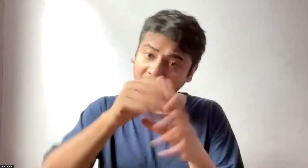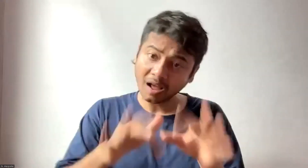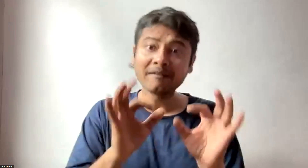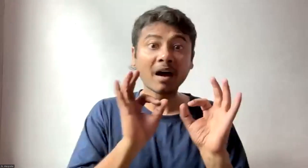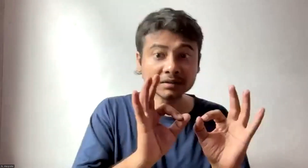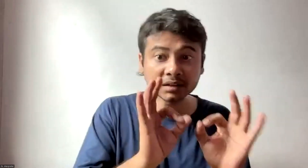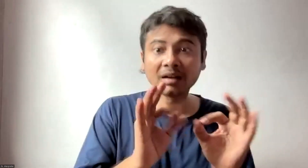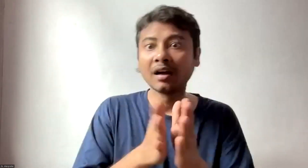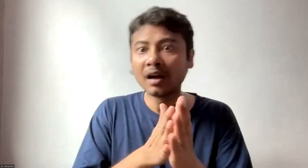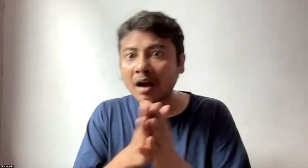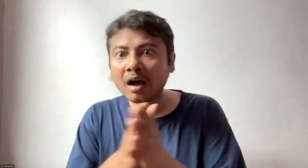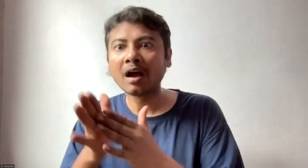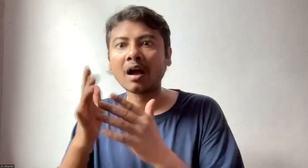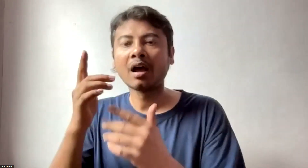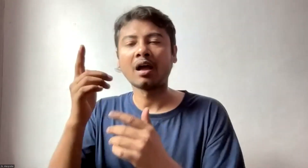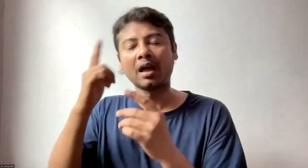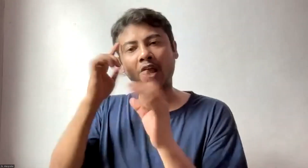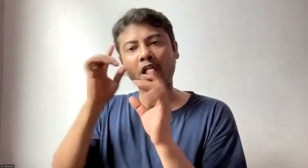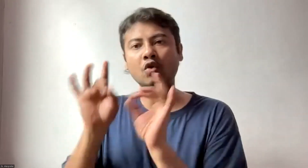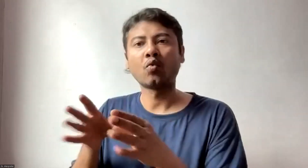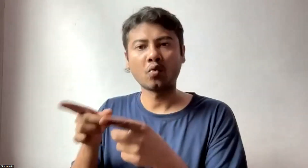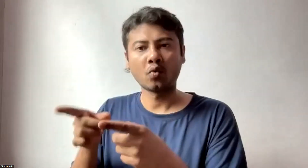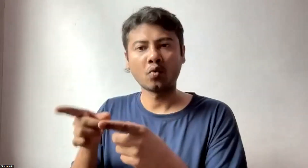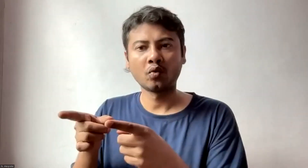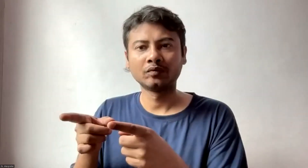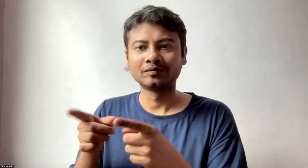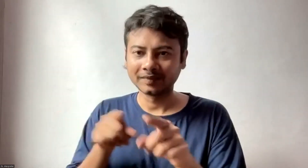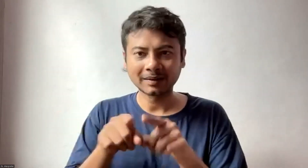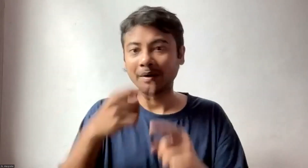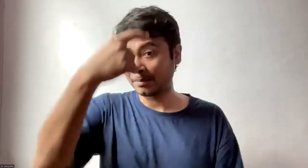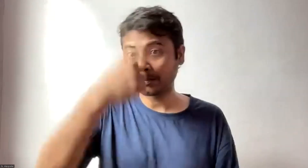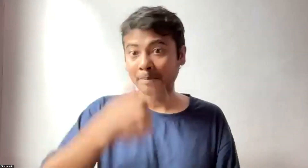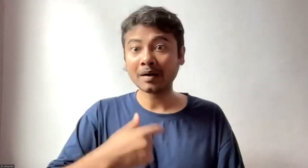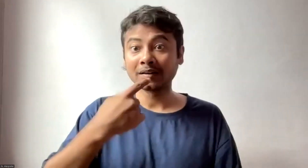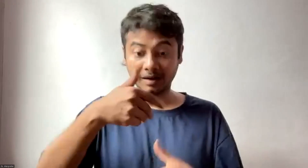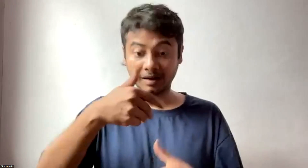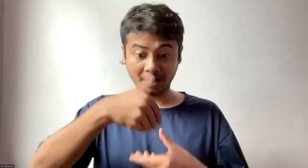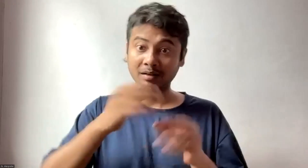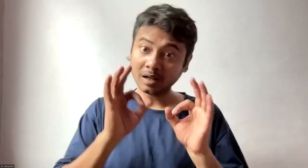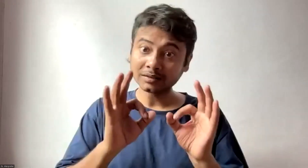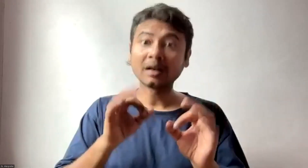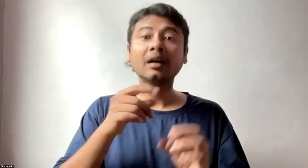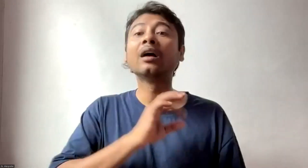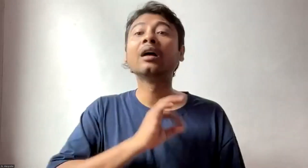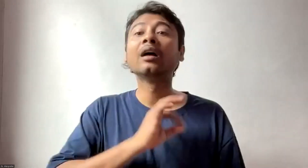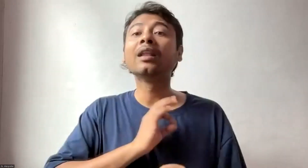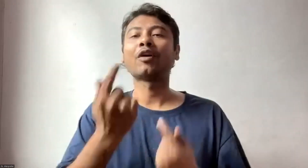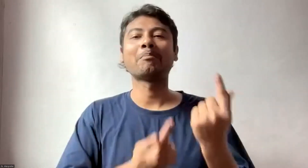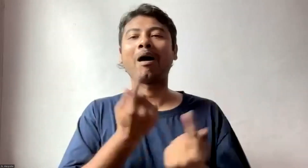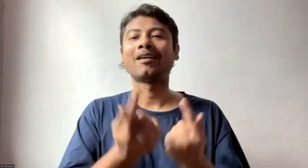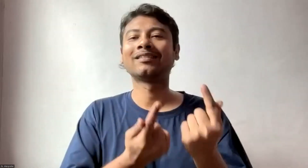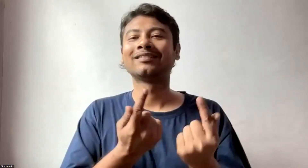he's a nice person, he likes to visit places like parks or forests, etc. And the second category of people